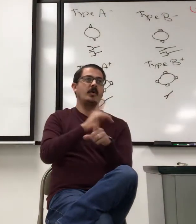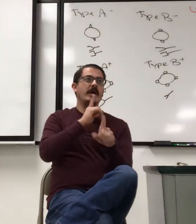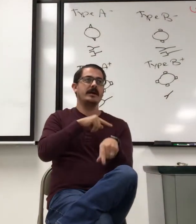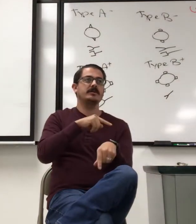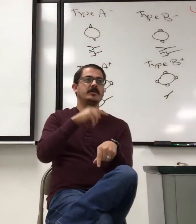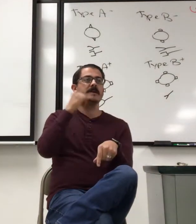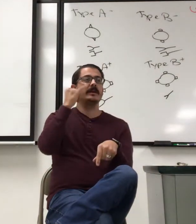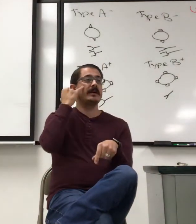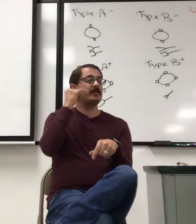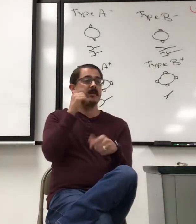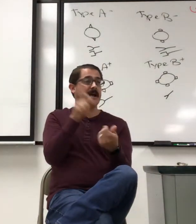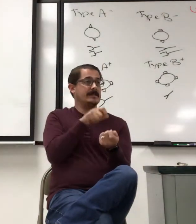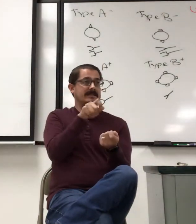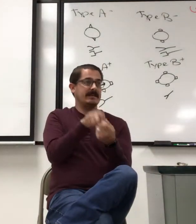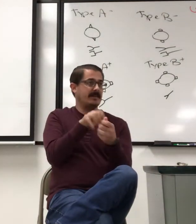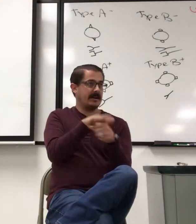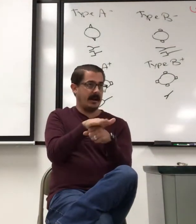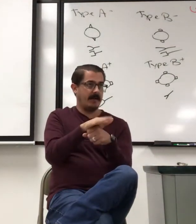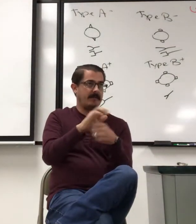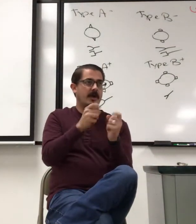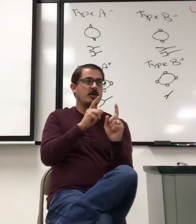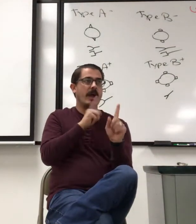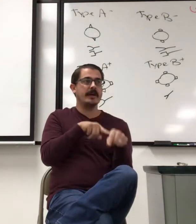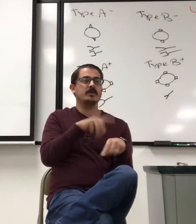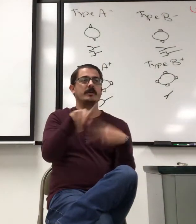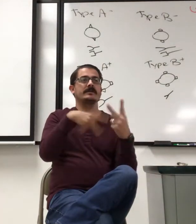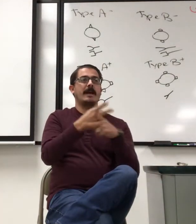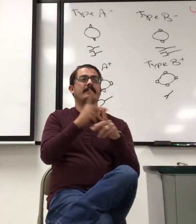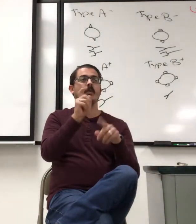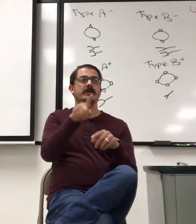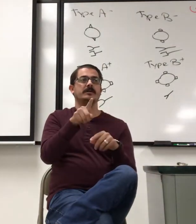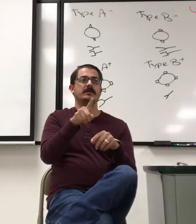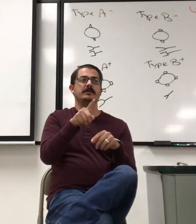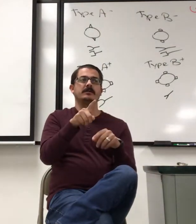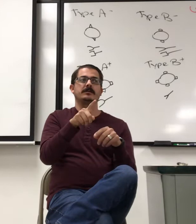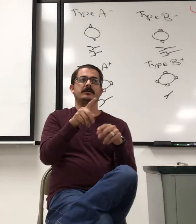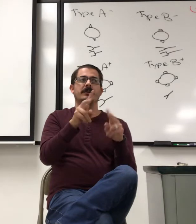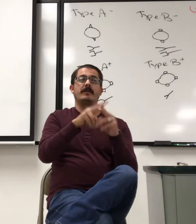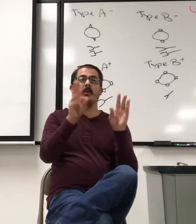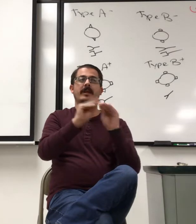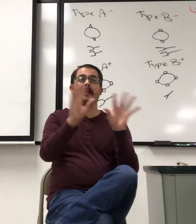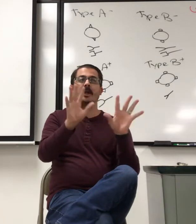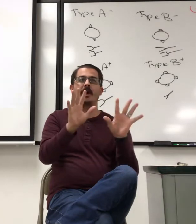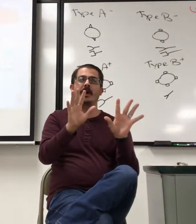not specific in how they answer these types of questions, it's very clear to me